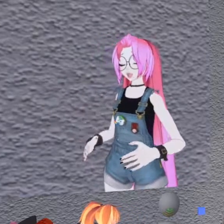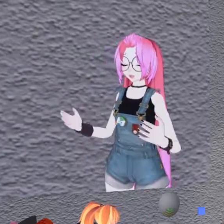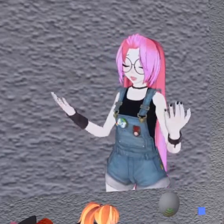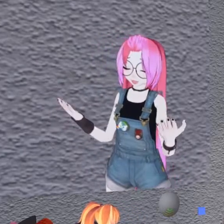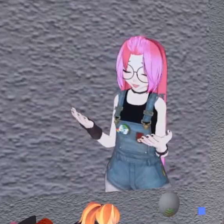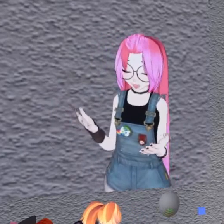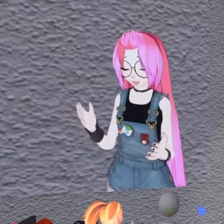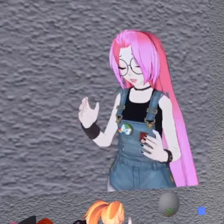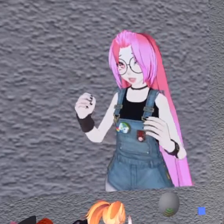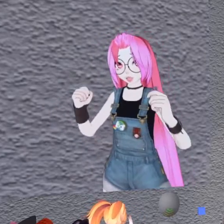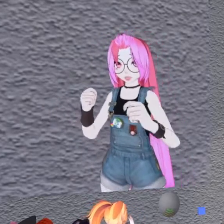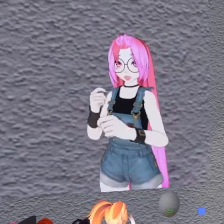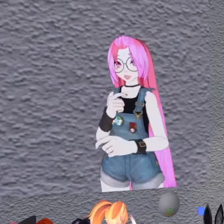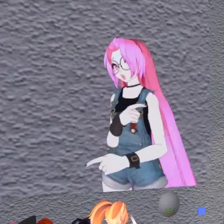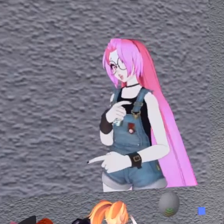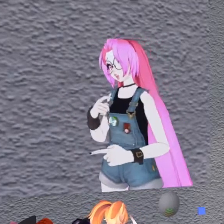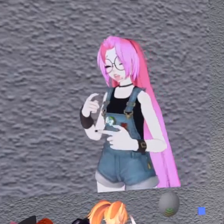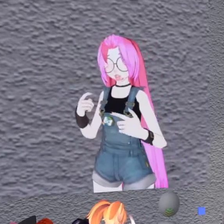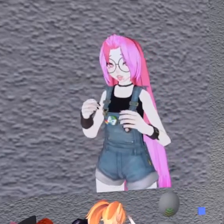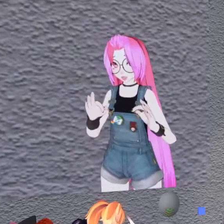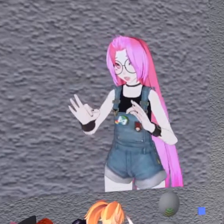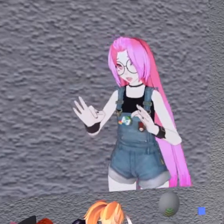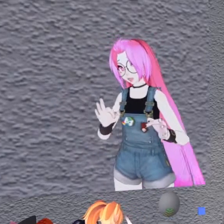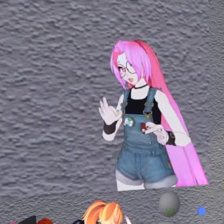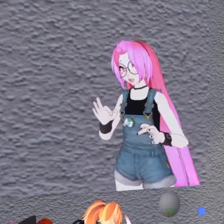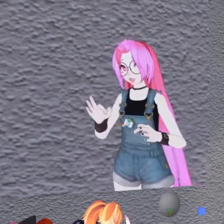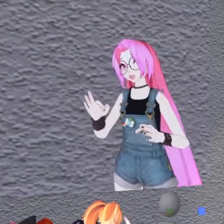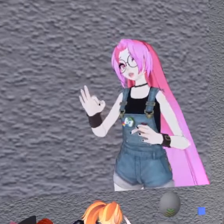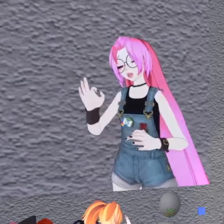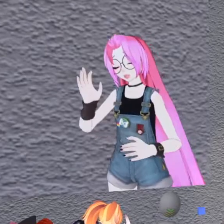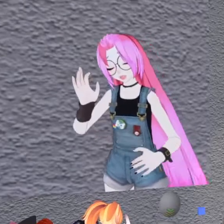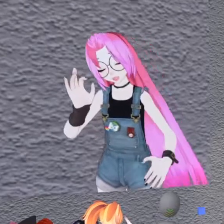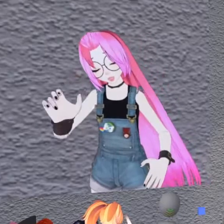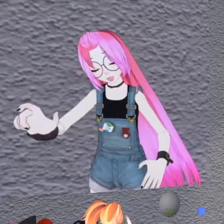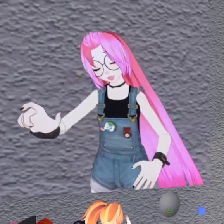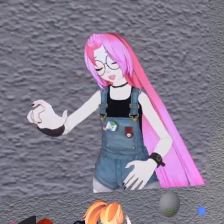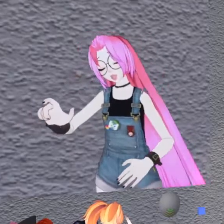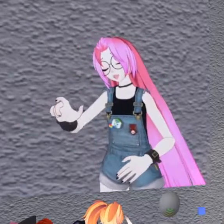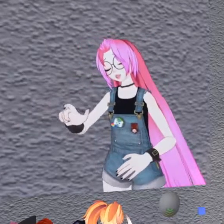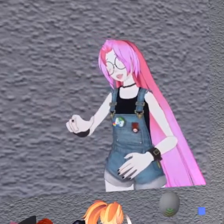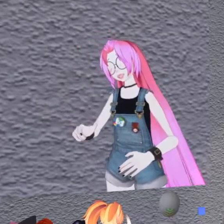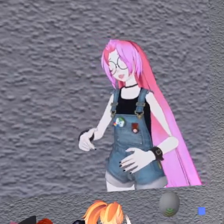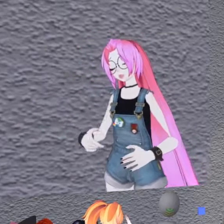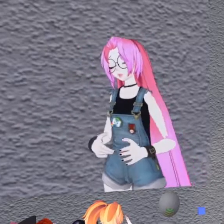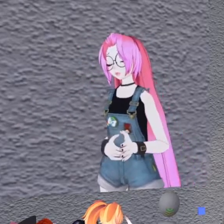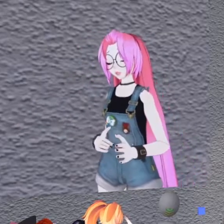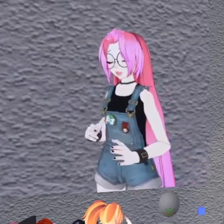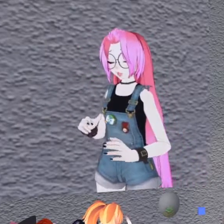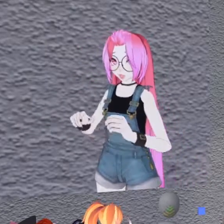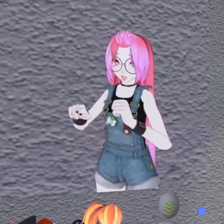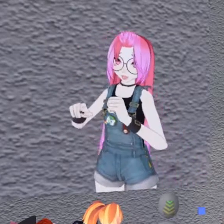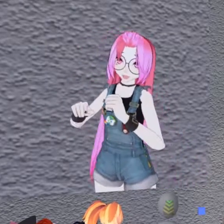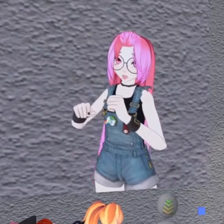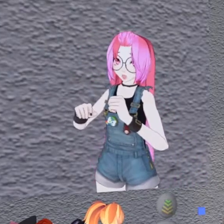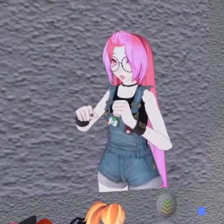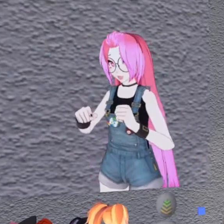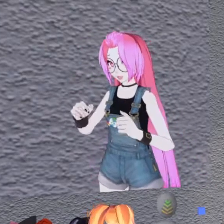maybe there's like a really complicated thing that you're trying to explain. Like then it would come down to classifiers. But when it comes down to like single words